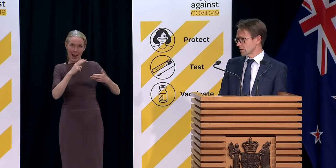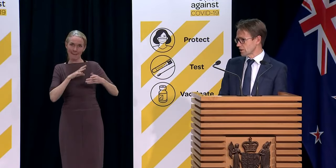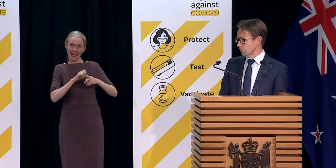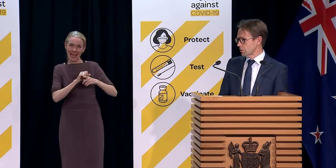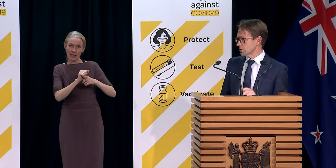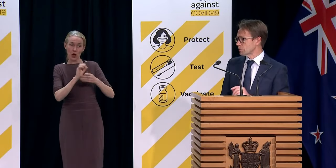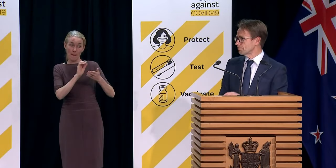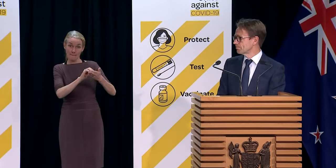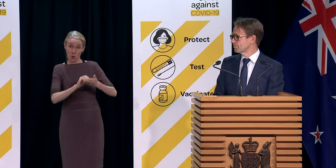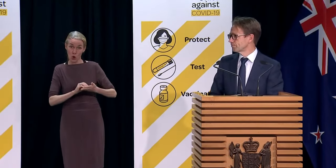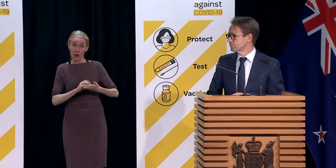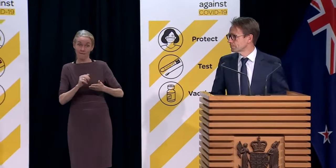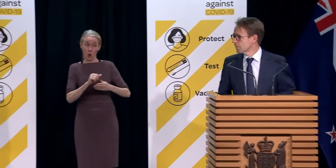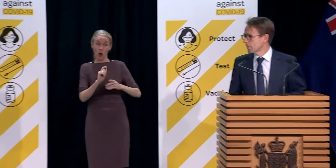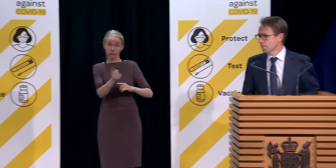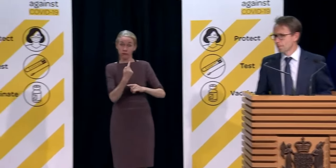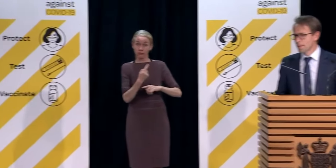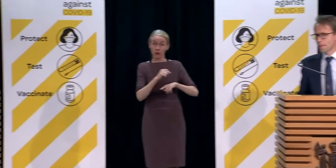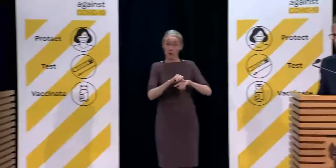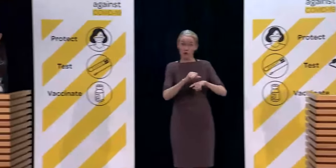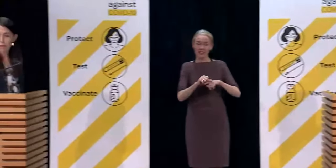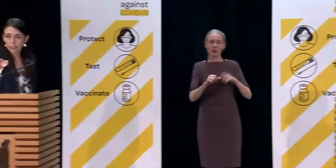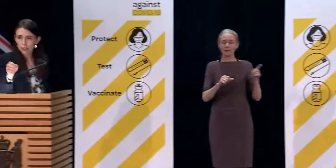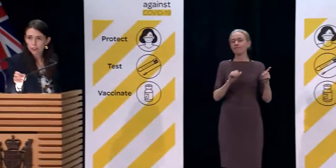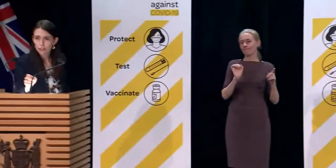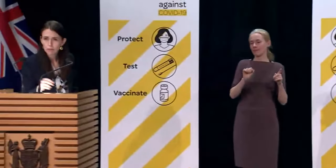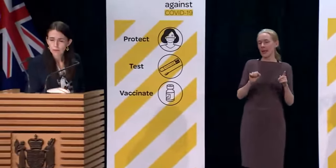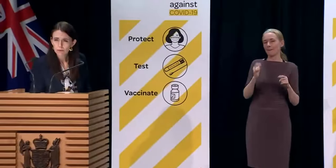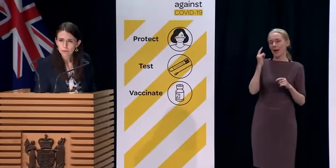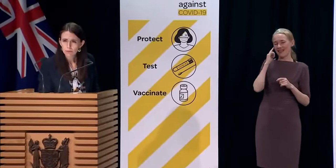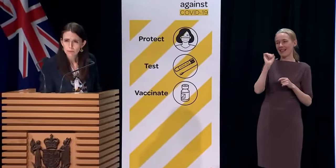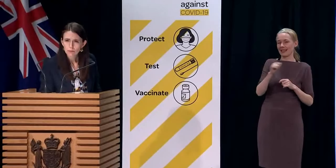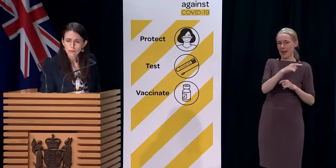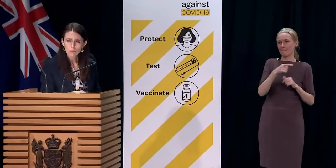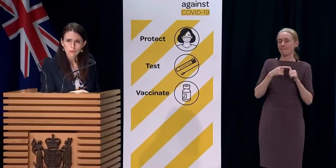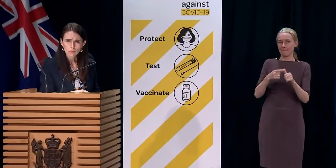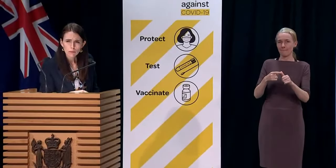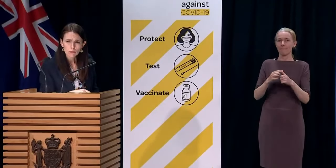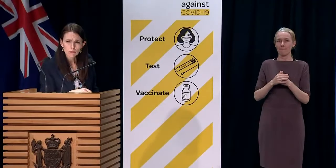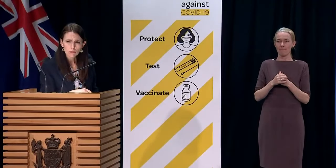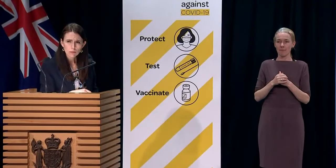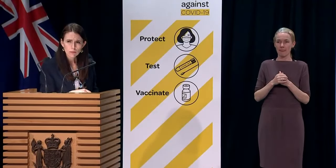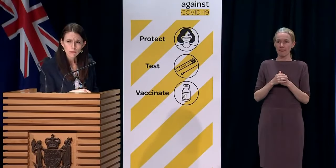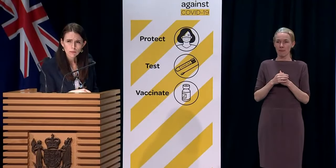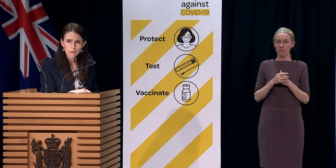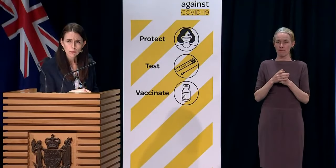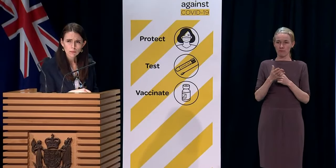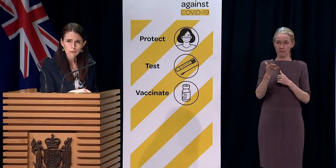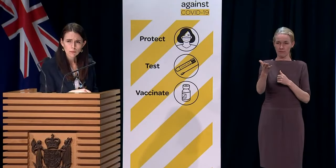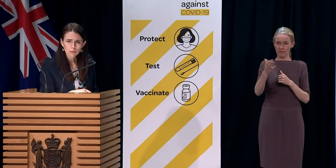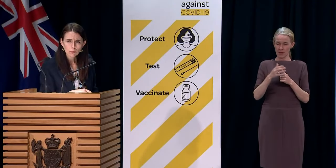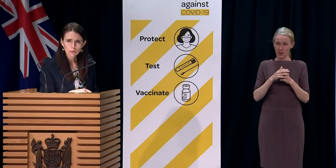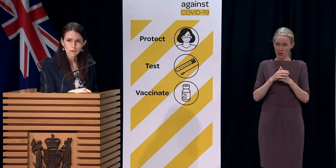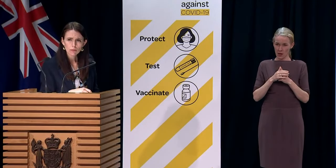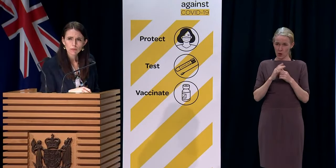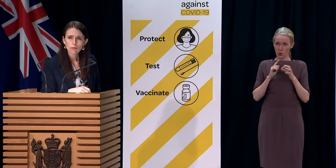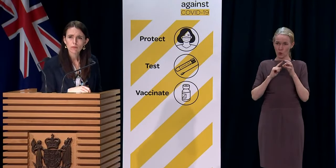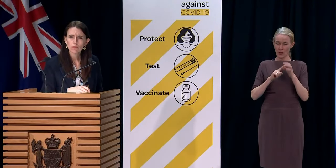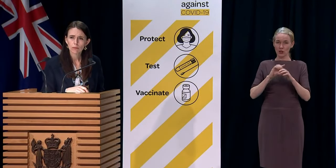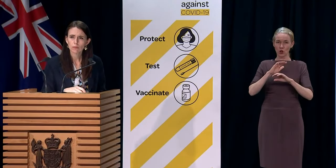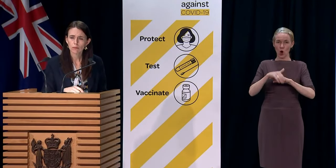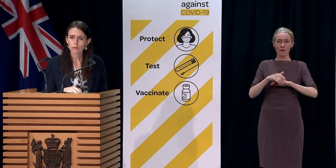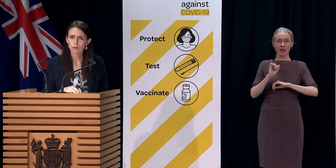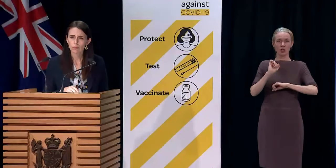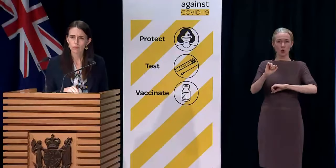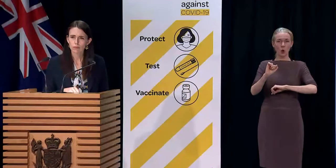the greatest extent possible. Yes, I'll come here and then I'll come back to you, Tova. I want to talk about where our vaccine strategy is going in the next few